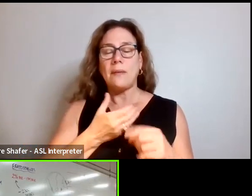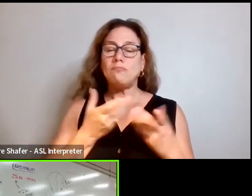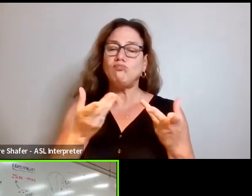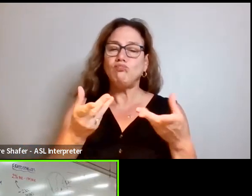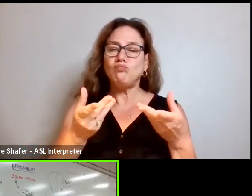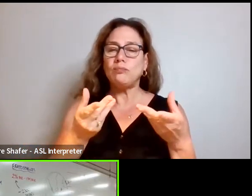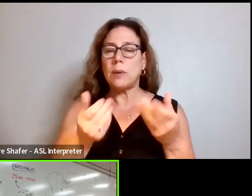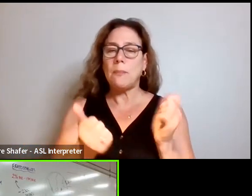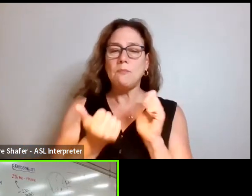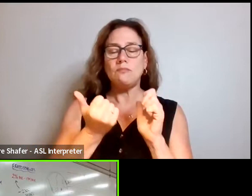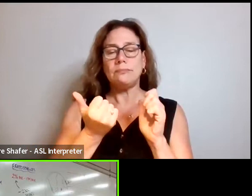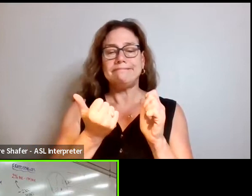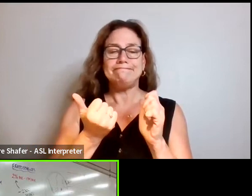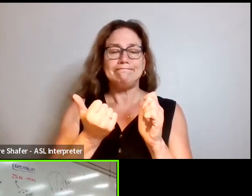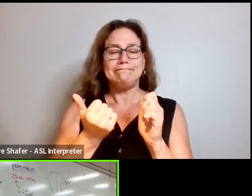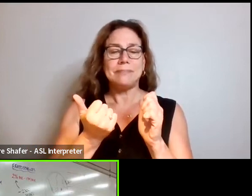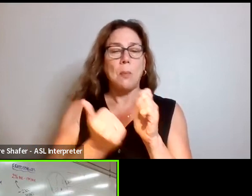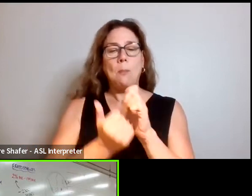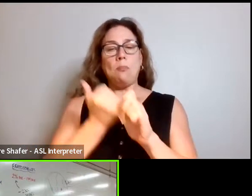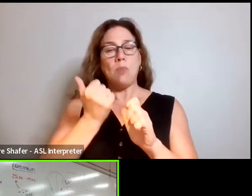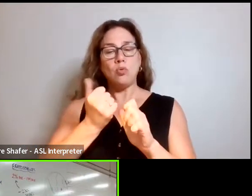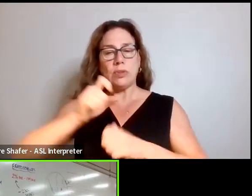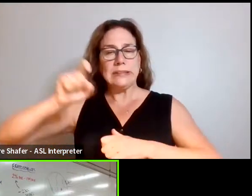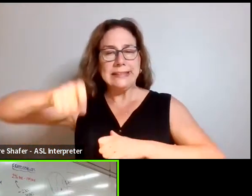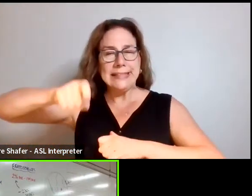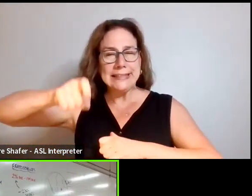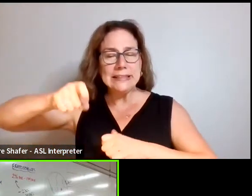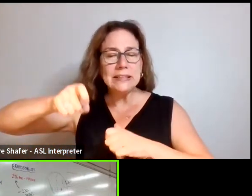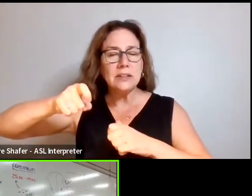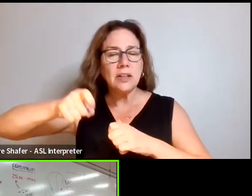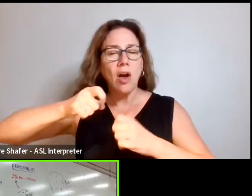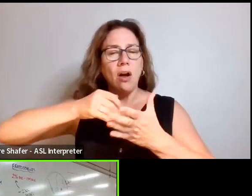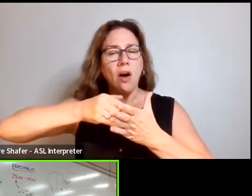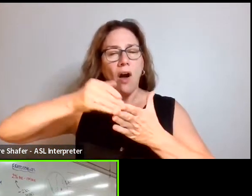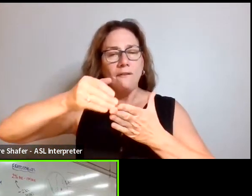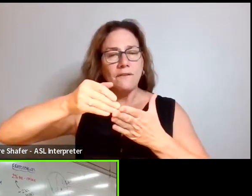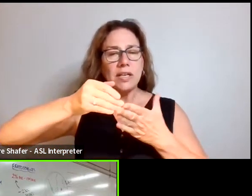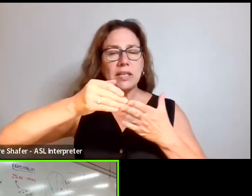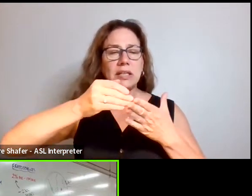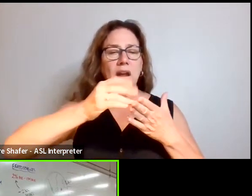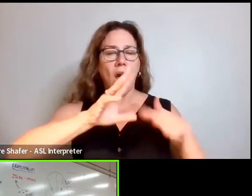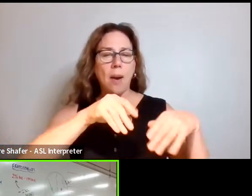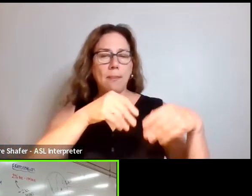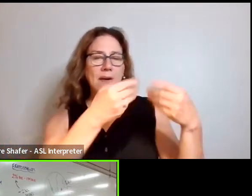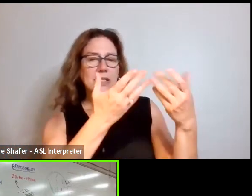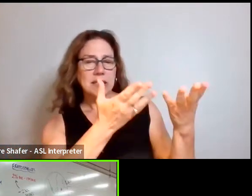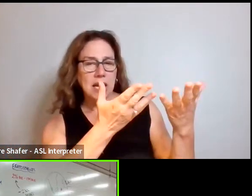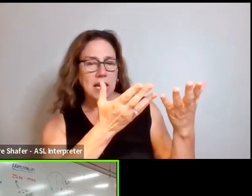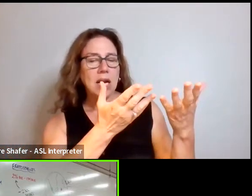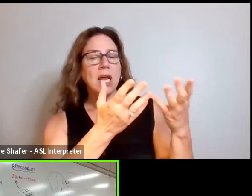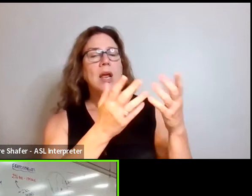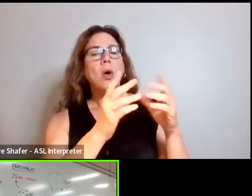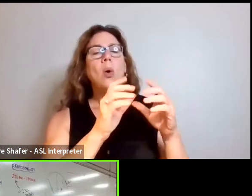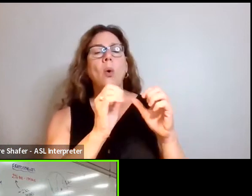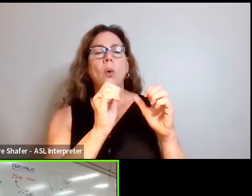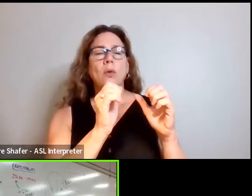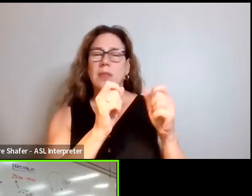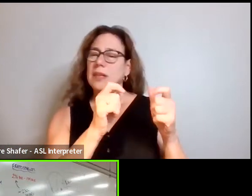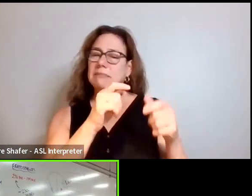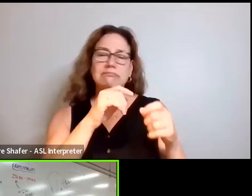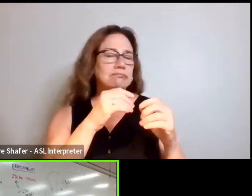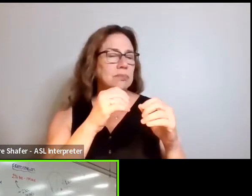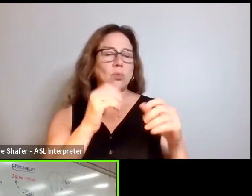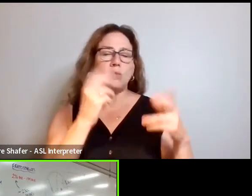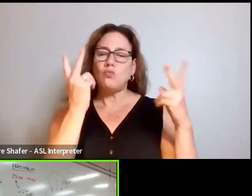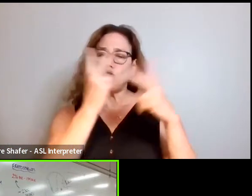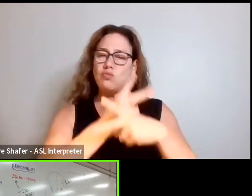students with the greatest need often are presented with some of the greatest challenges with respect to staffing